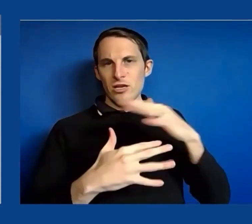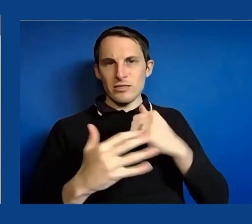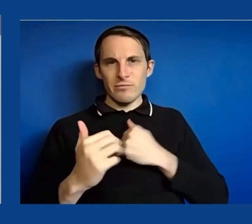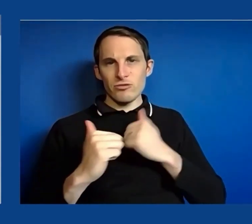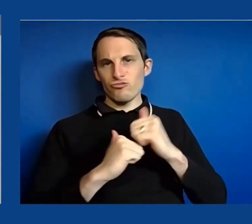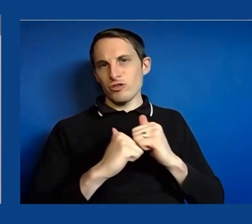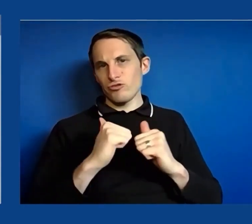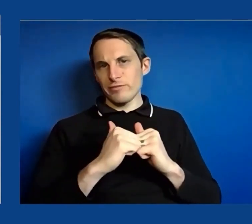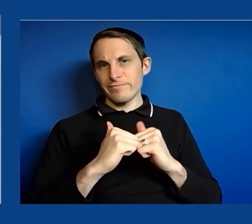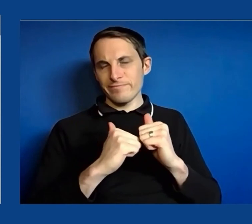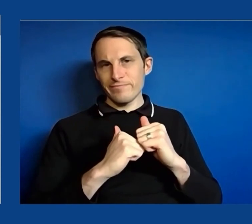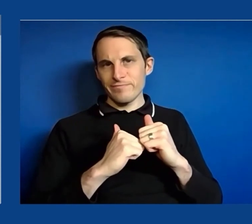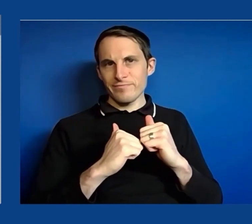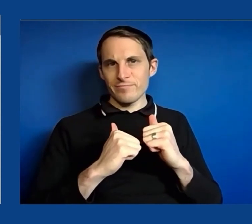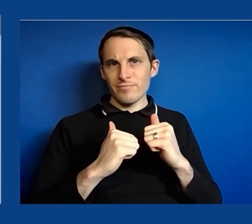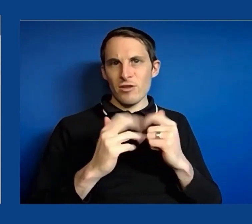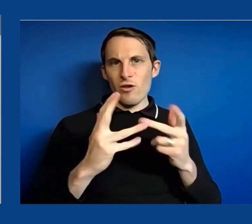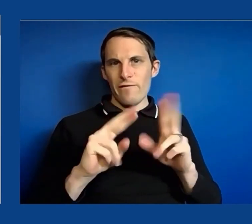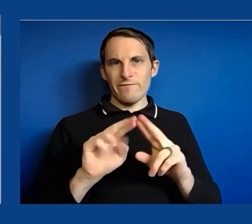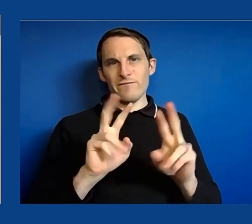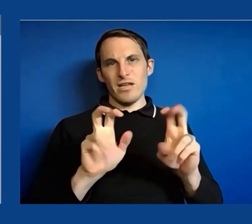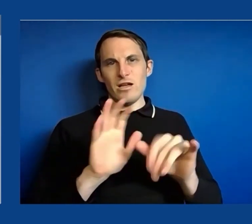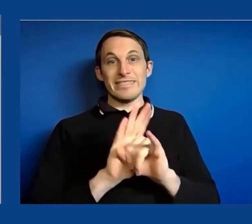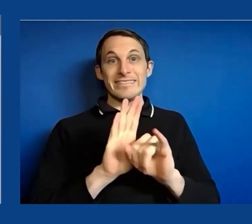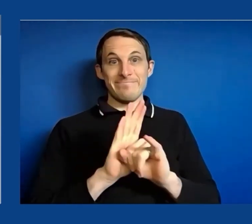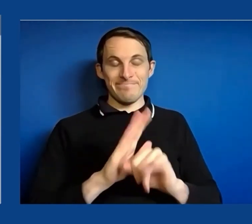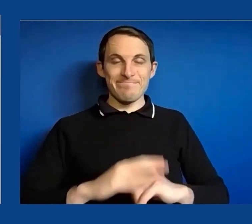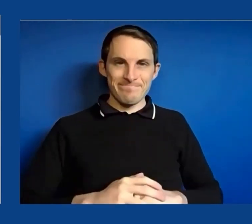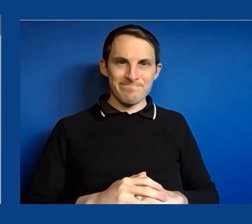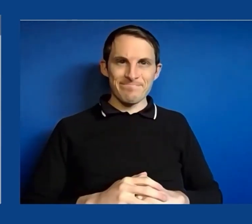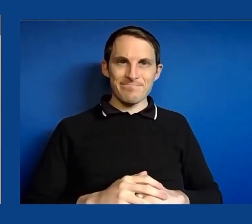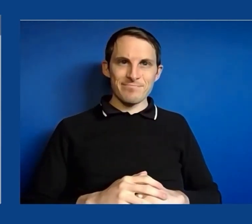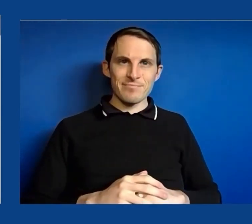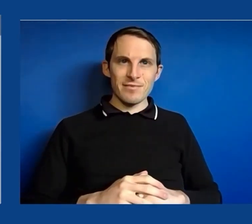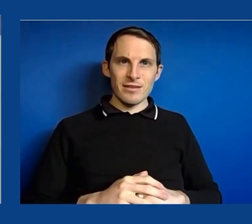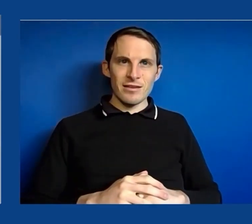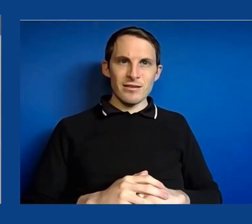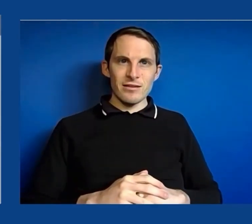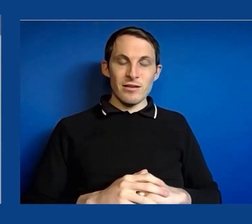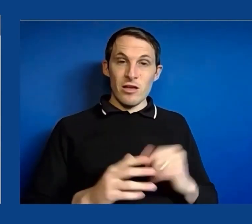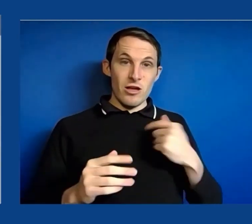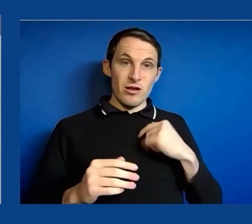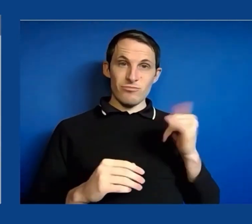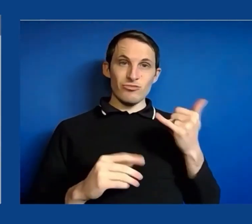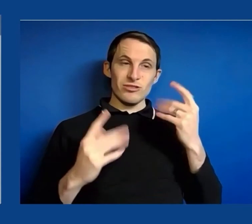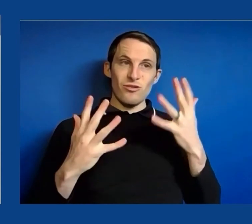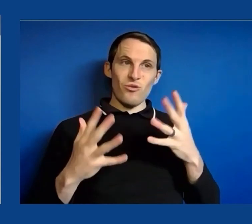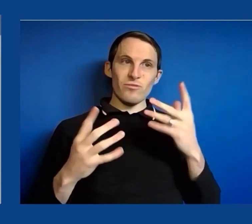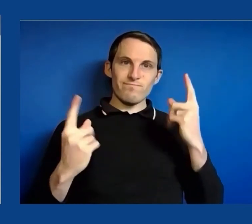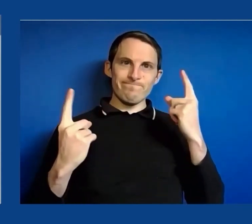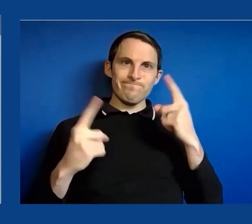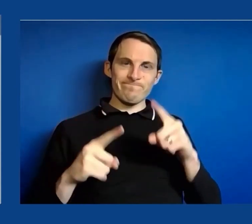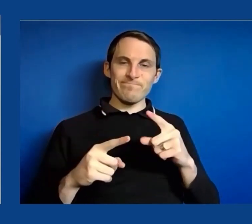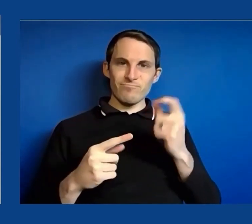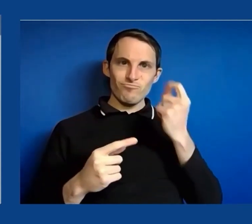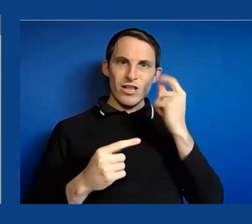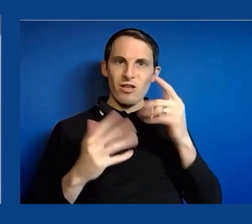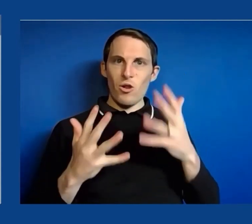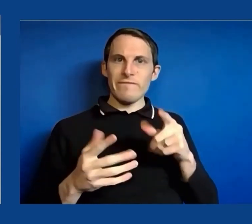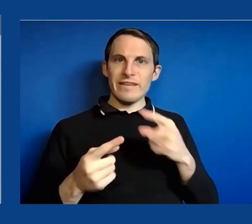of identity, I believe. I'm just coming to terms with a lot of that information because